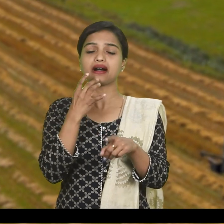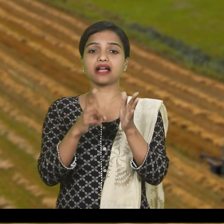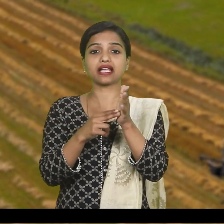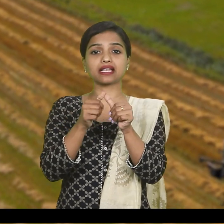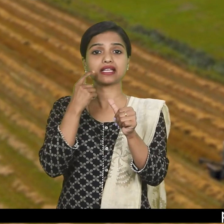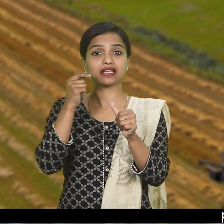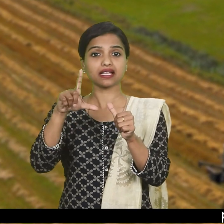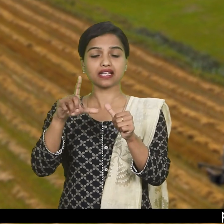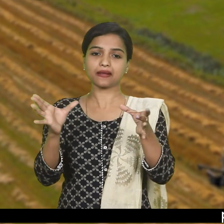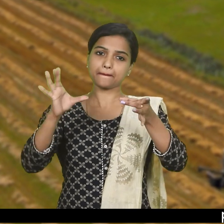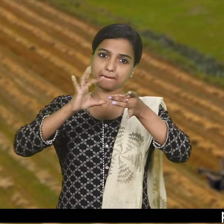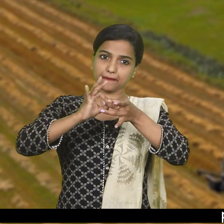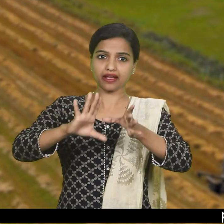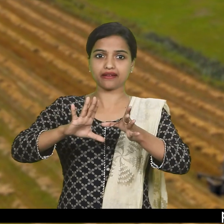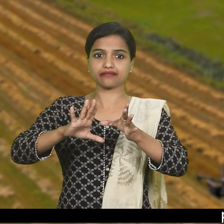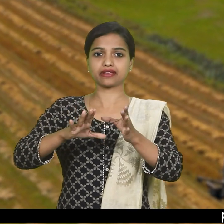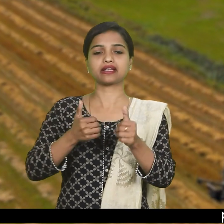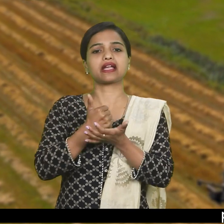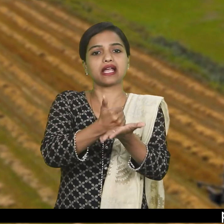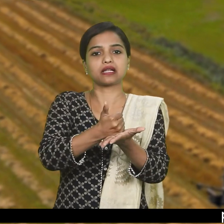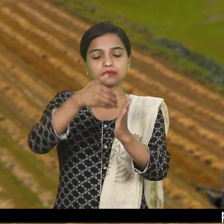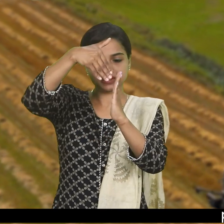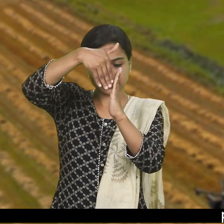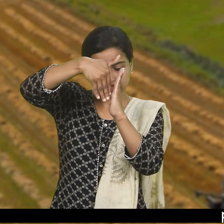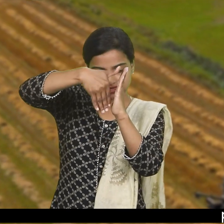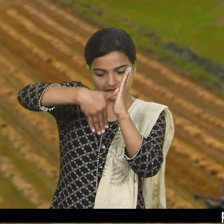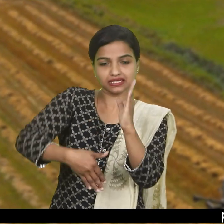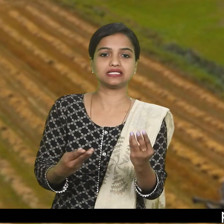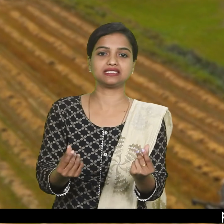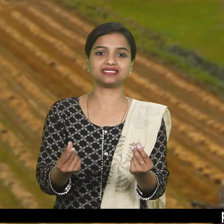helps in penetrating the soil.